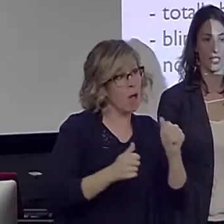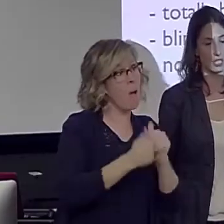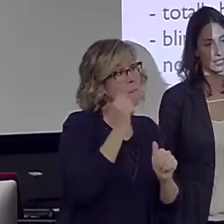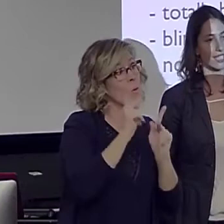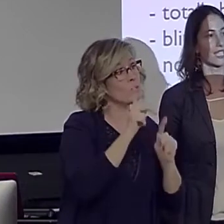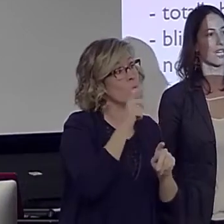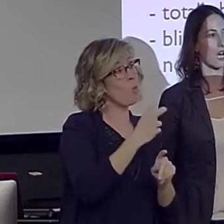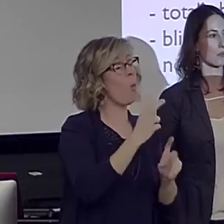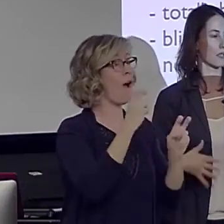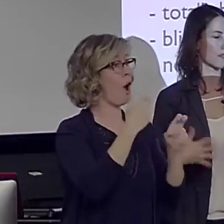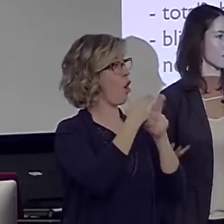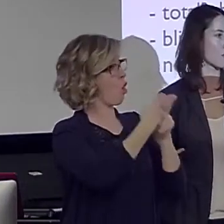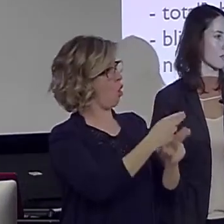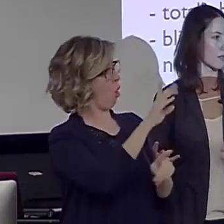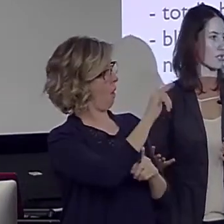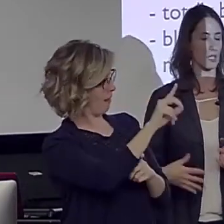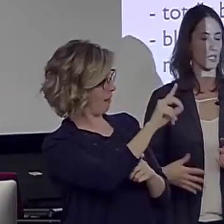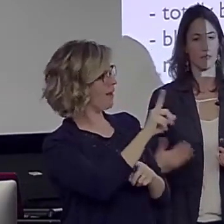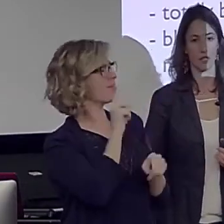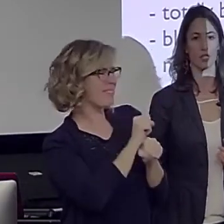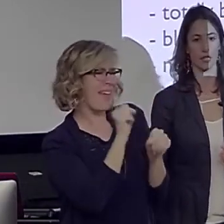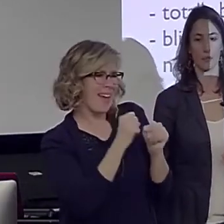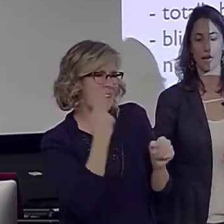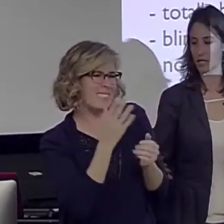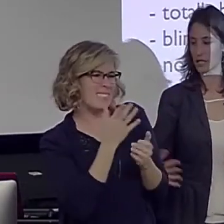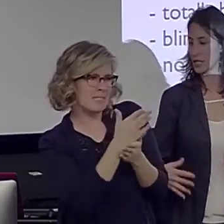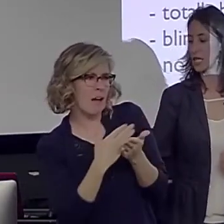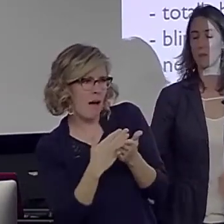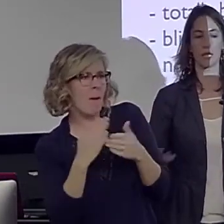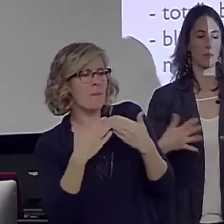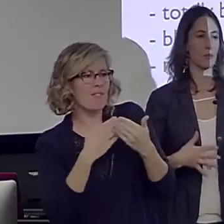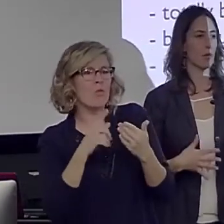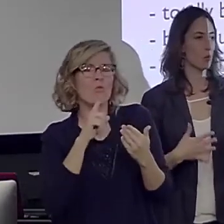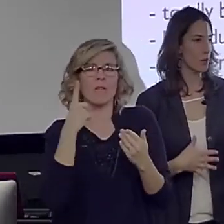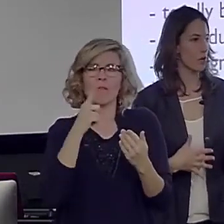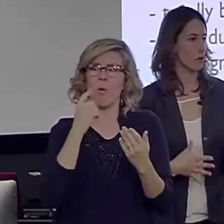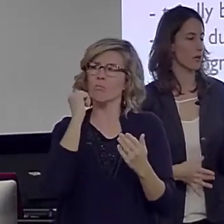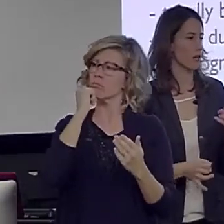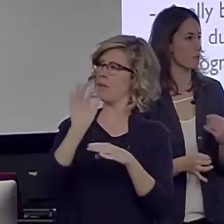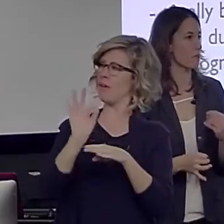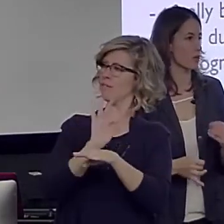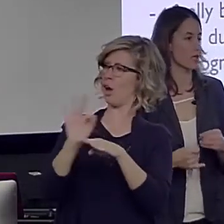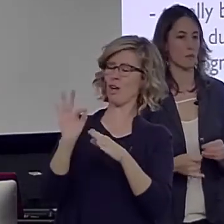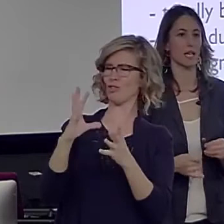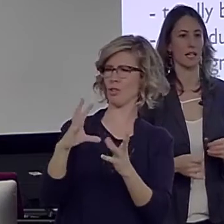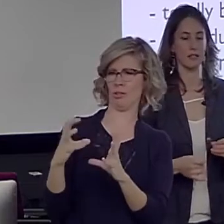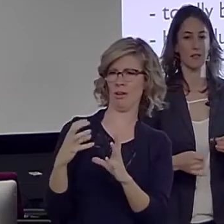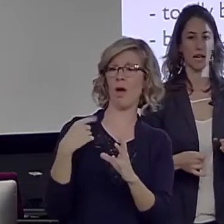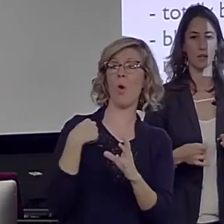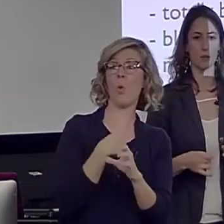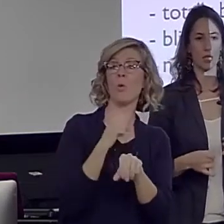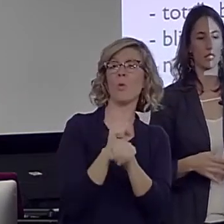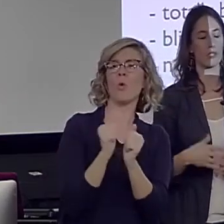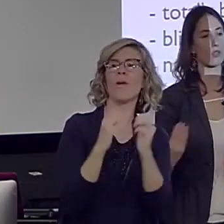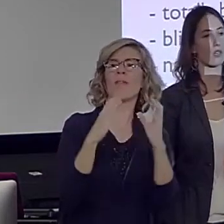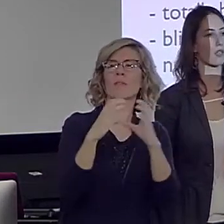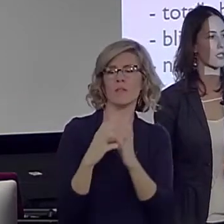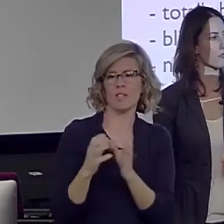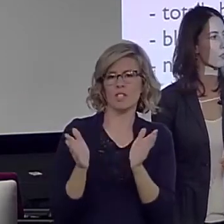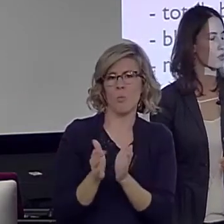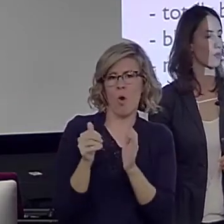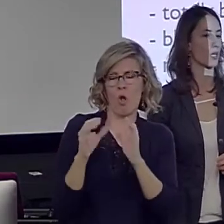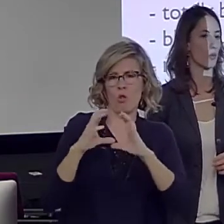some vision, even though their vision is functionally impaired. But the people that we work with are a small subset of that community. So